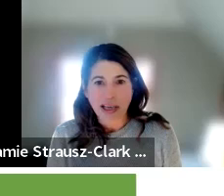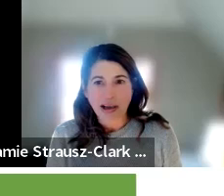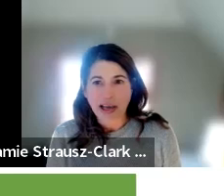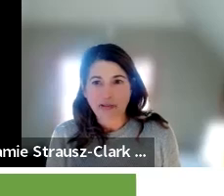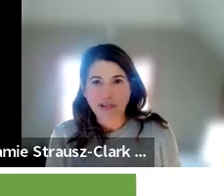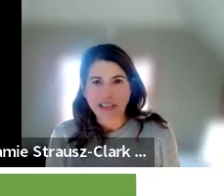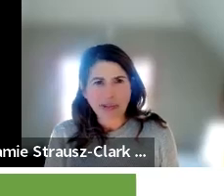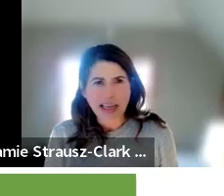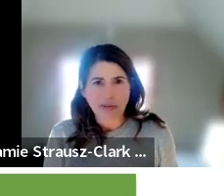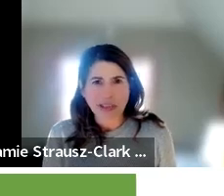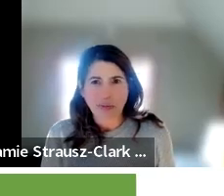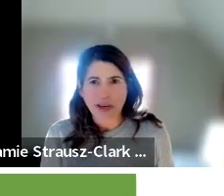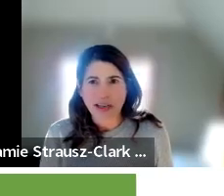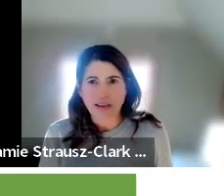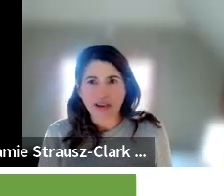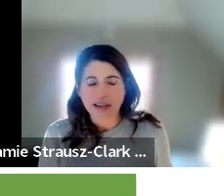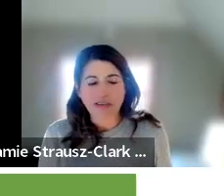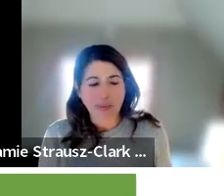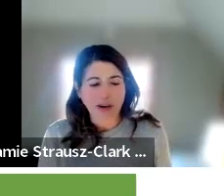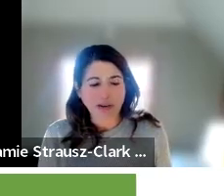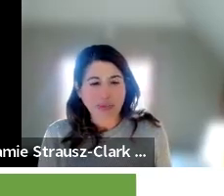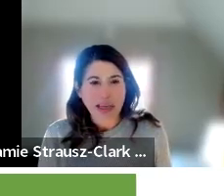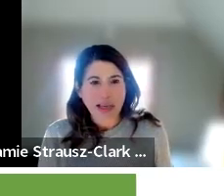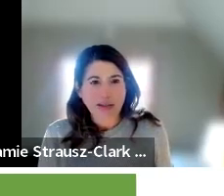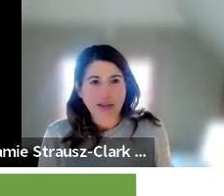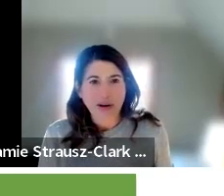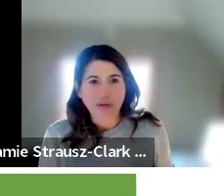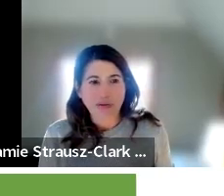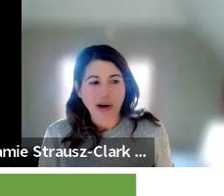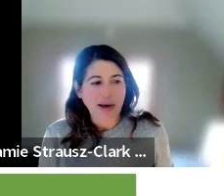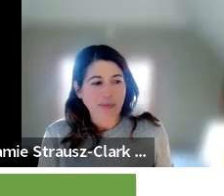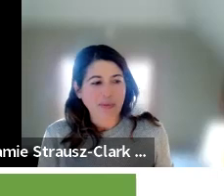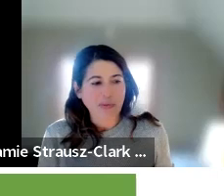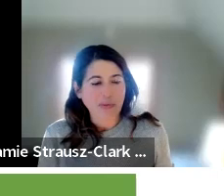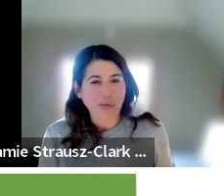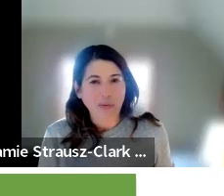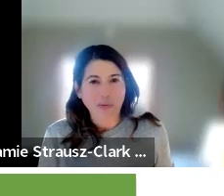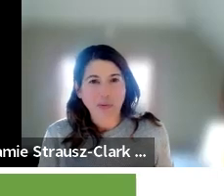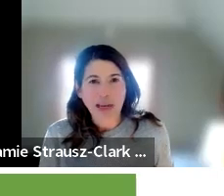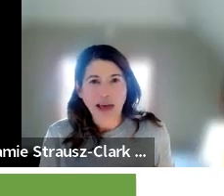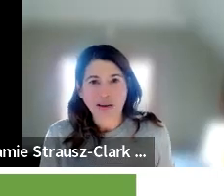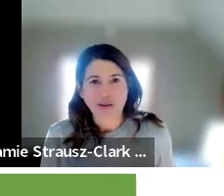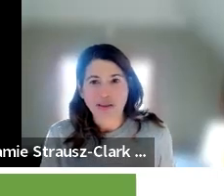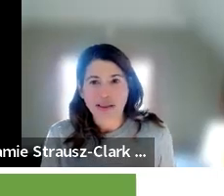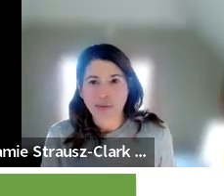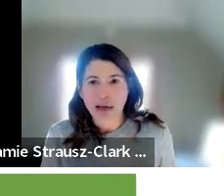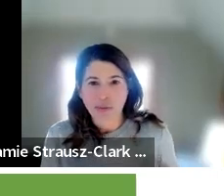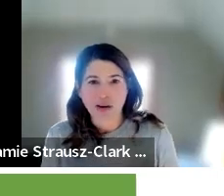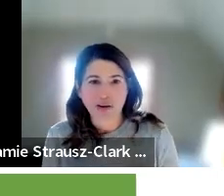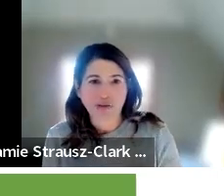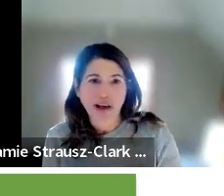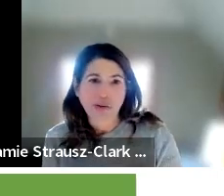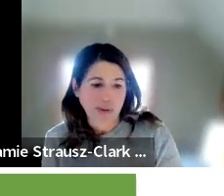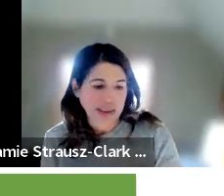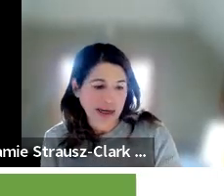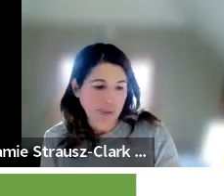work seemed like it was a pretty effective model. So we had a thought that might be